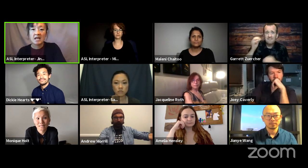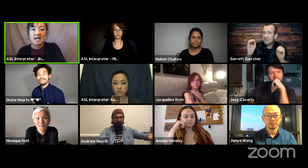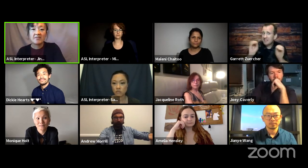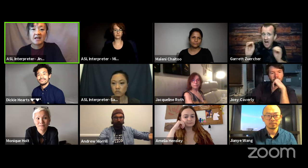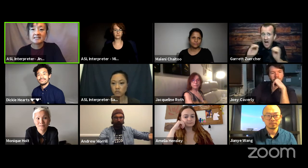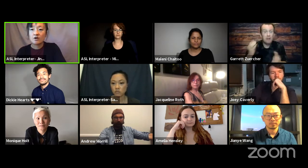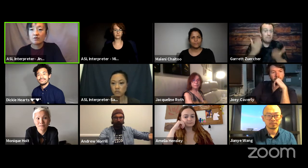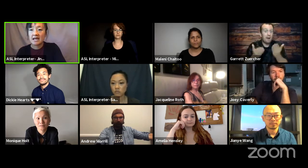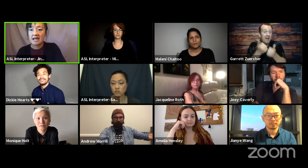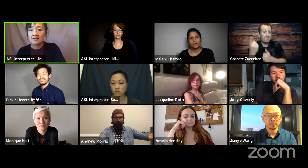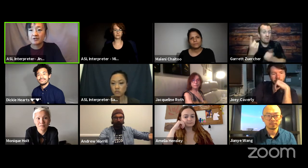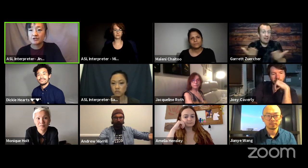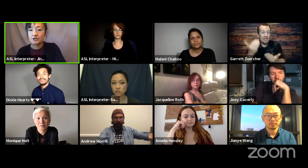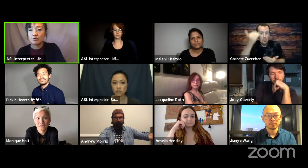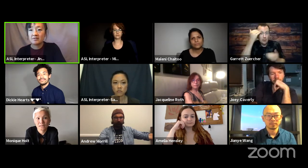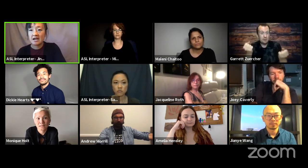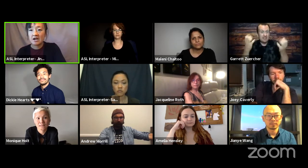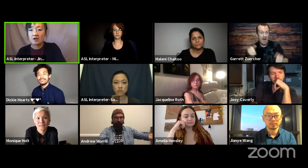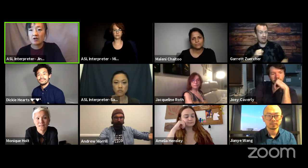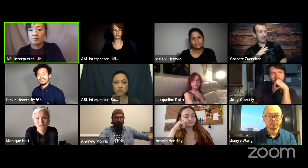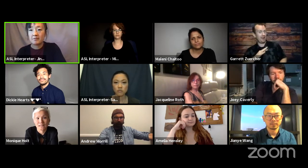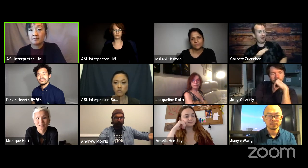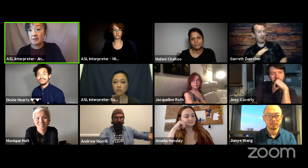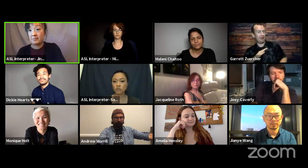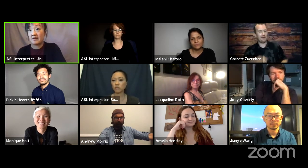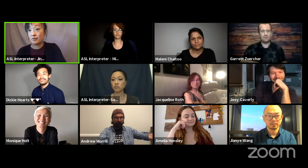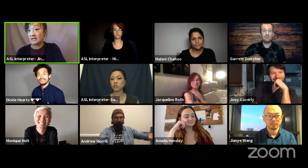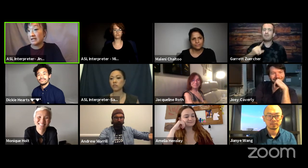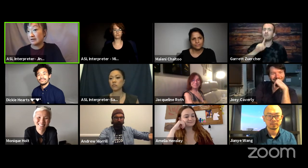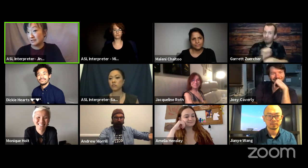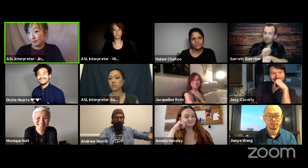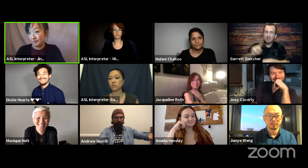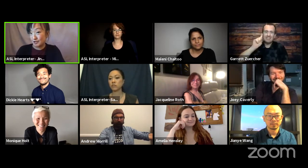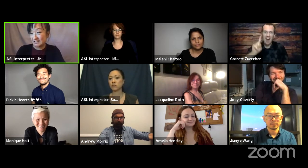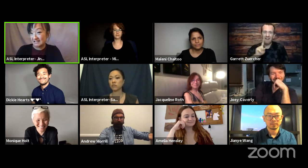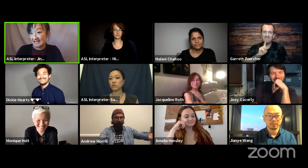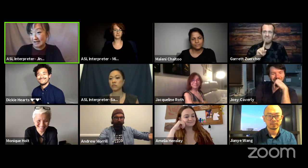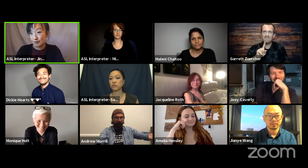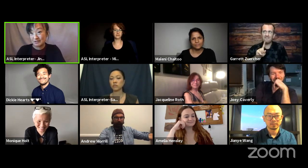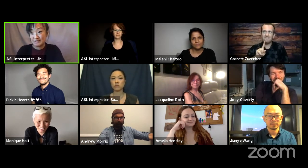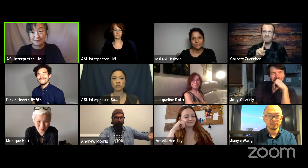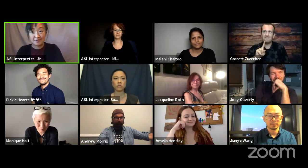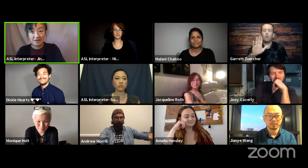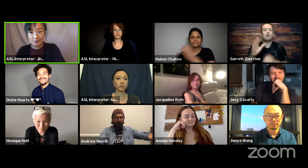And that's okay if there's no one there, or maybe everyone here is proficient in sign language, which is very cool.